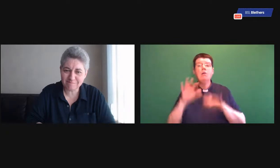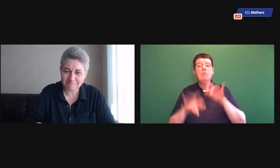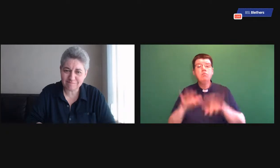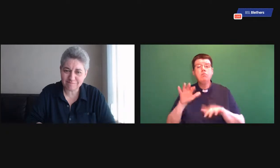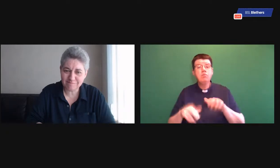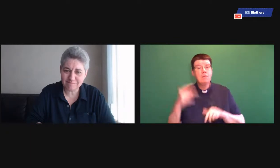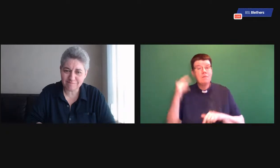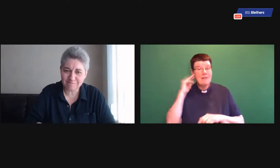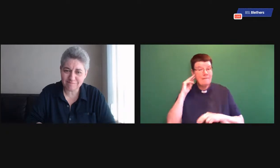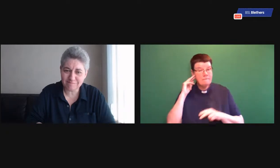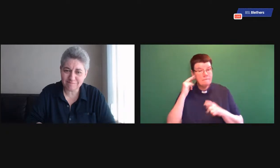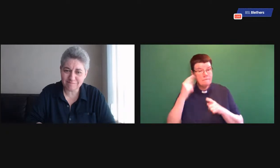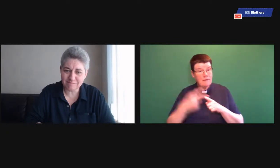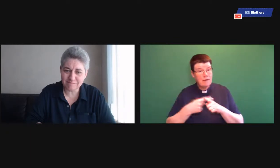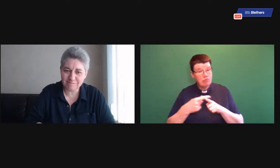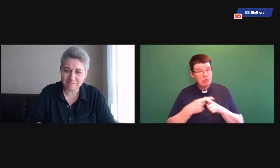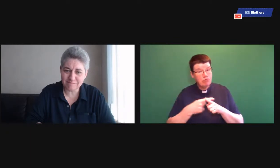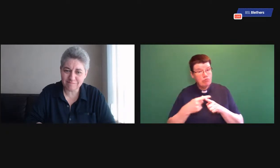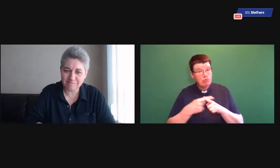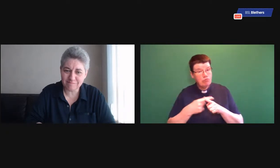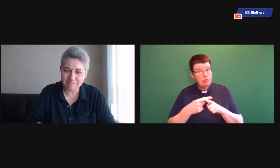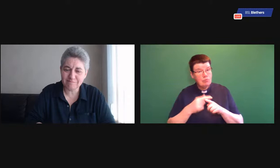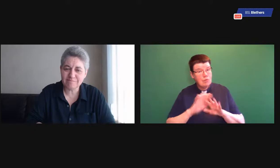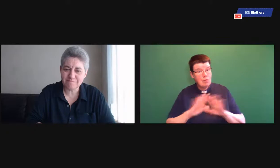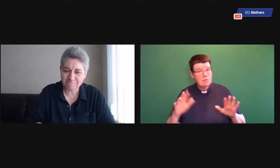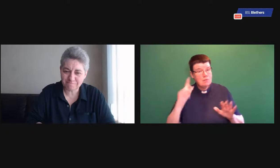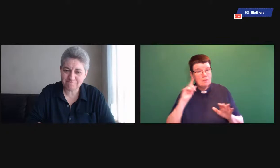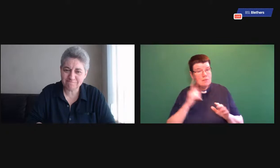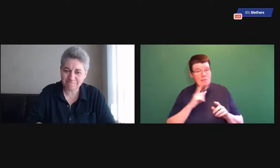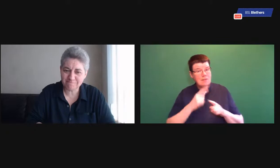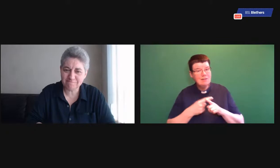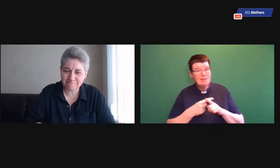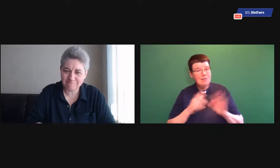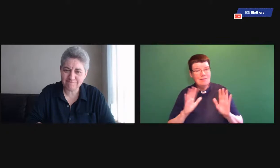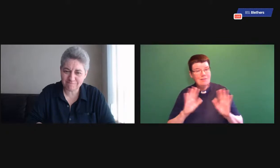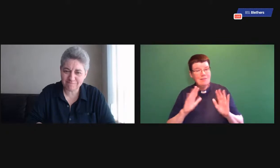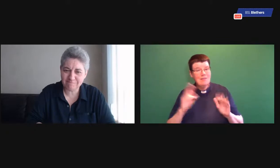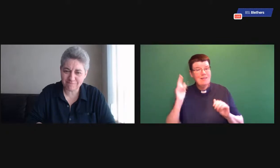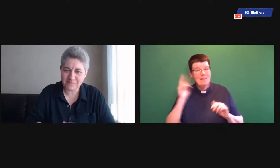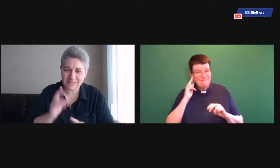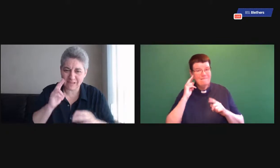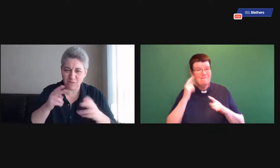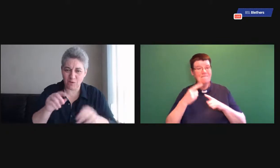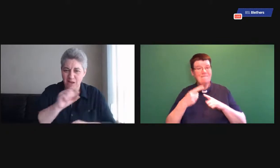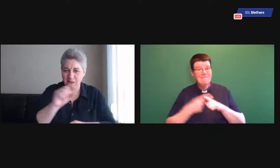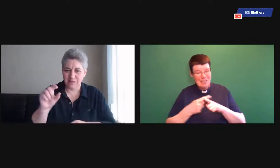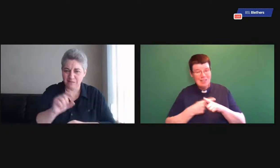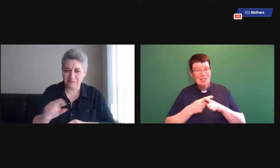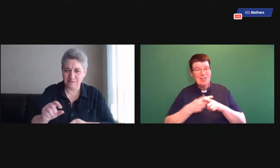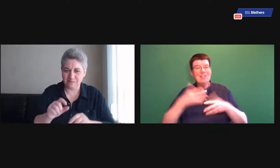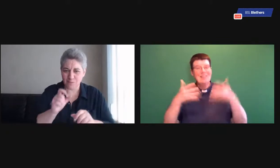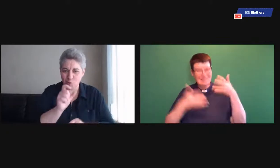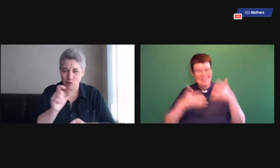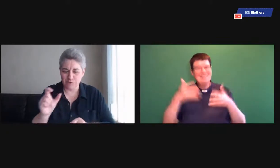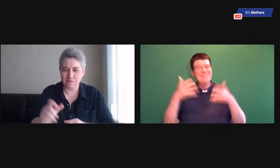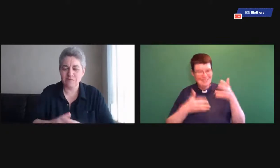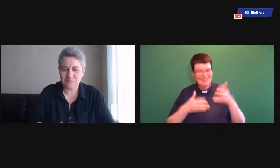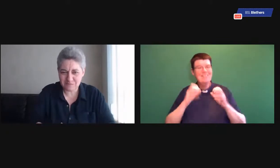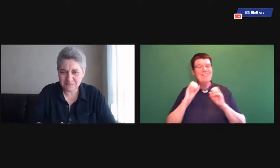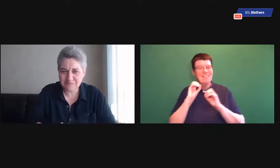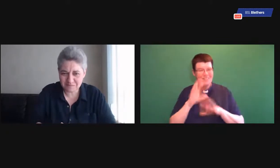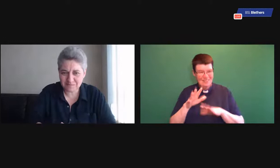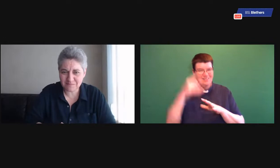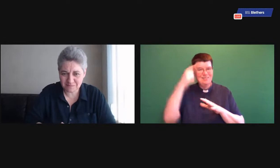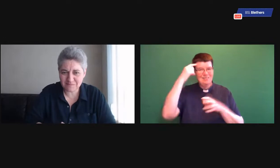pictures on it to illustrate what I was trying to say. And I actually did it in using